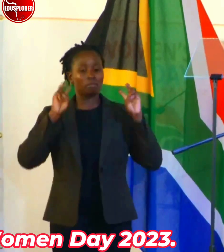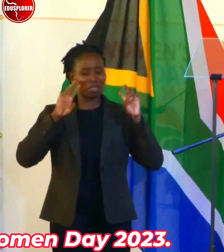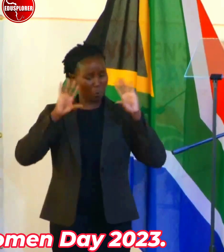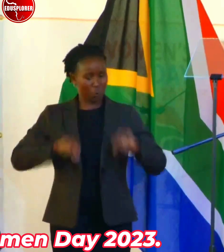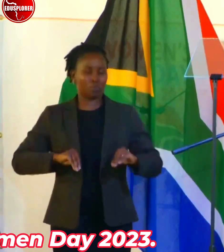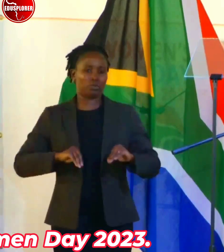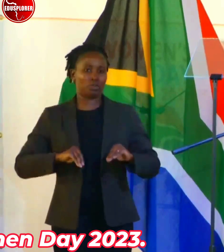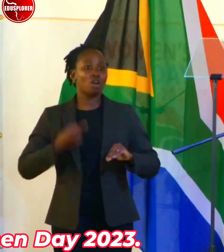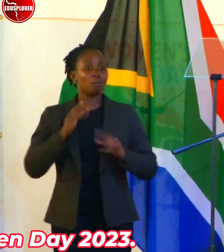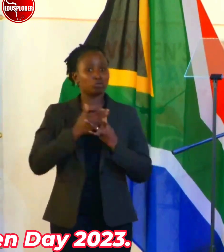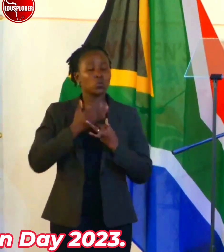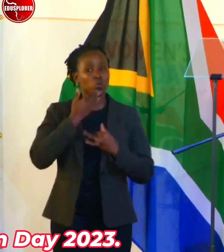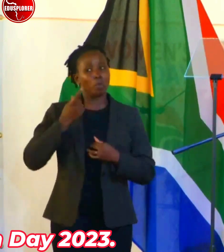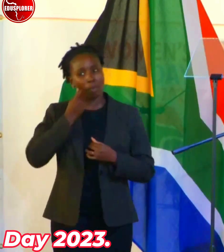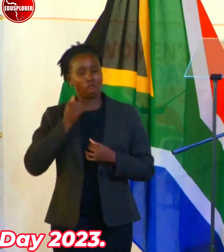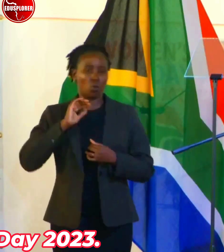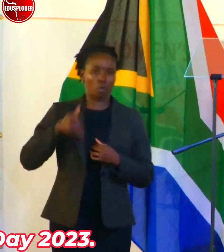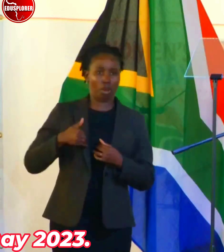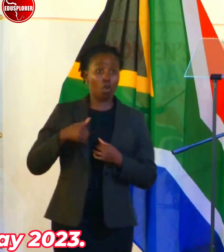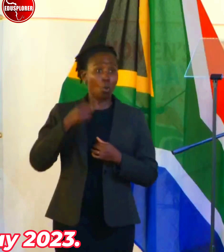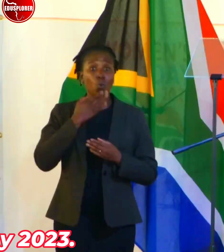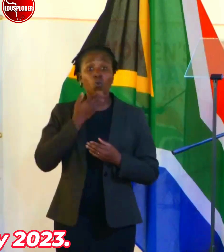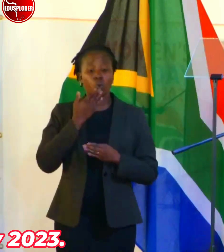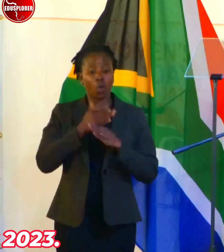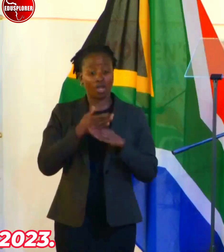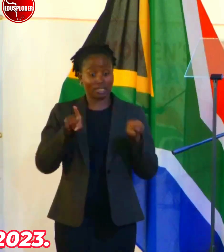men and women for the same job.